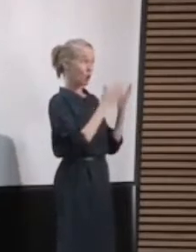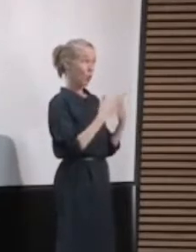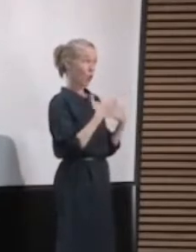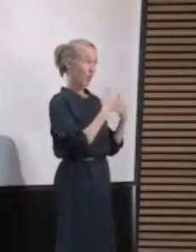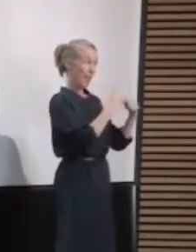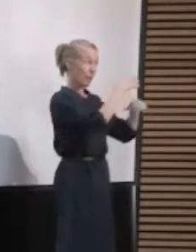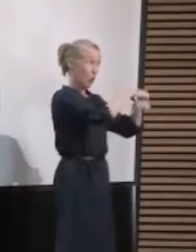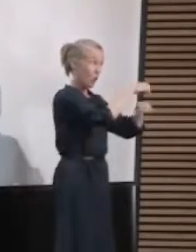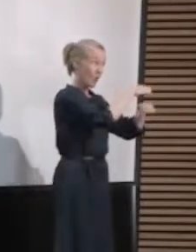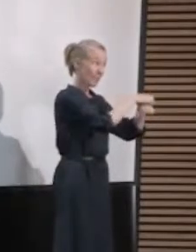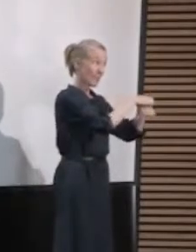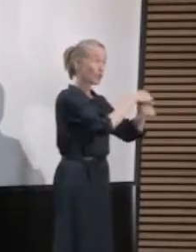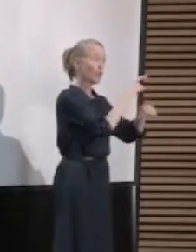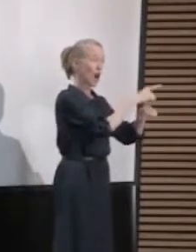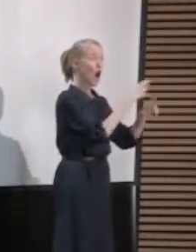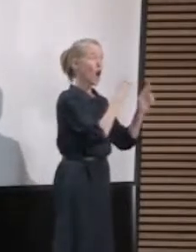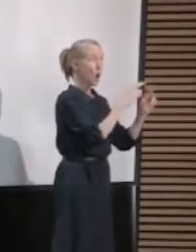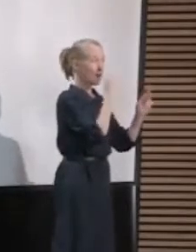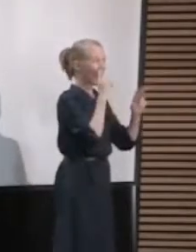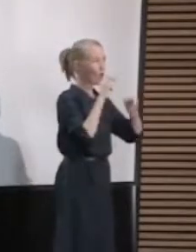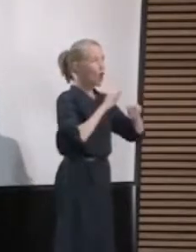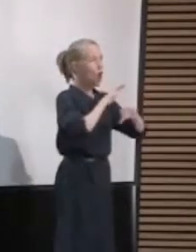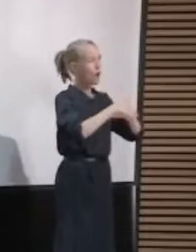people's public health.